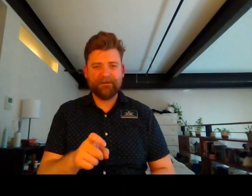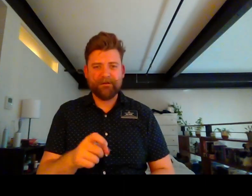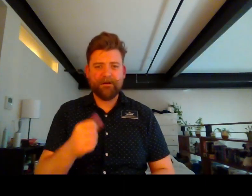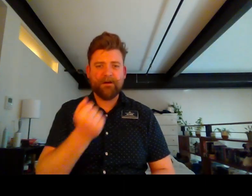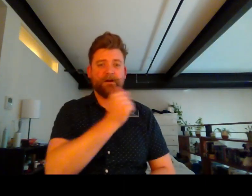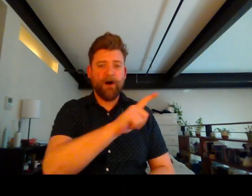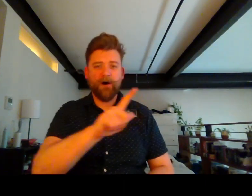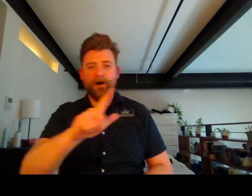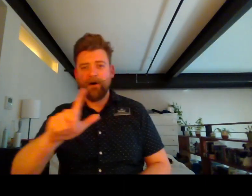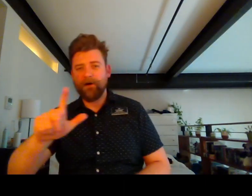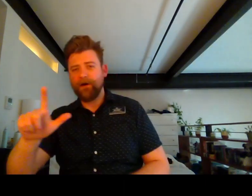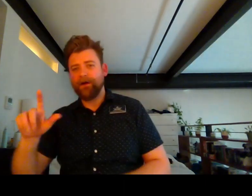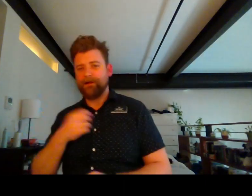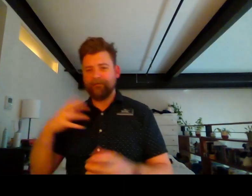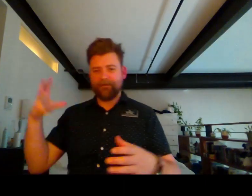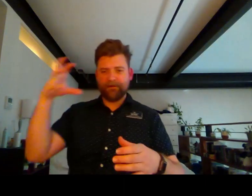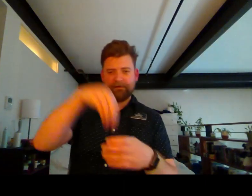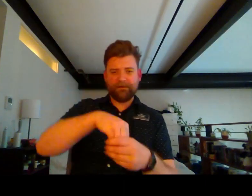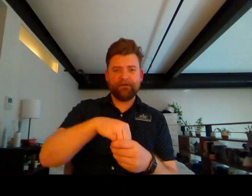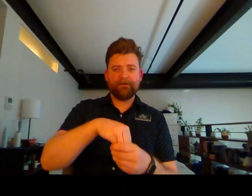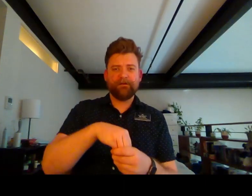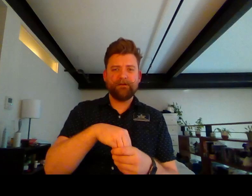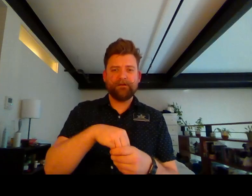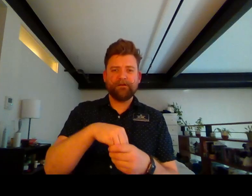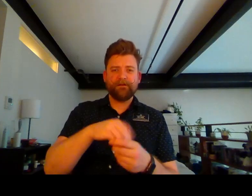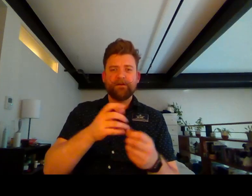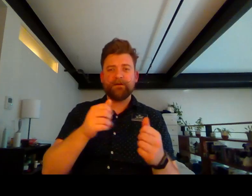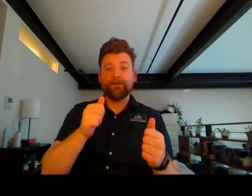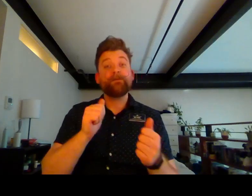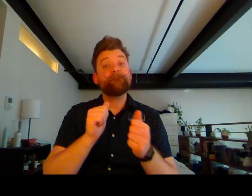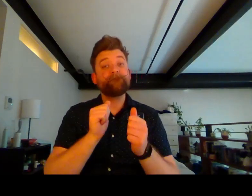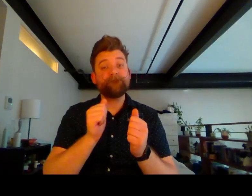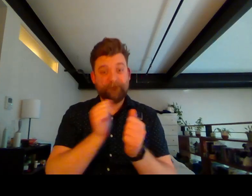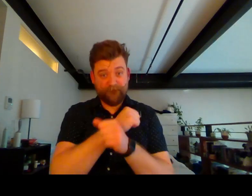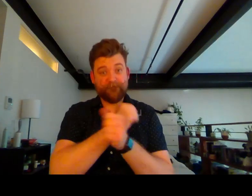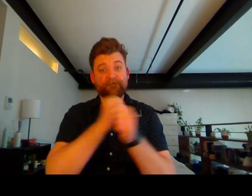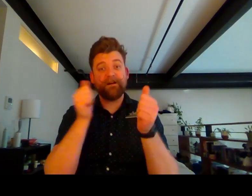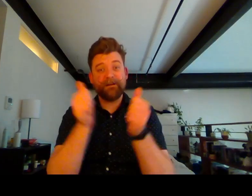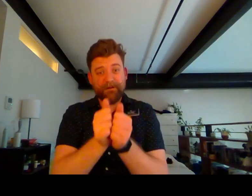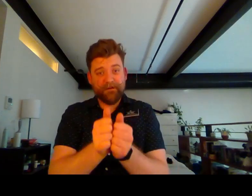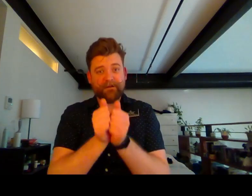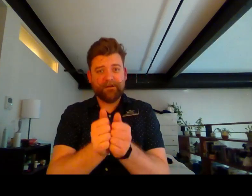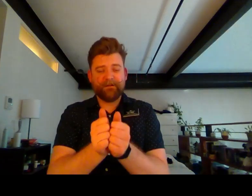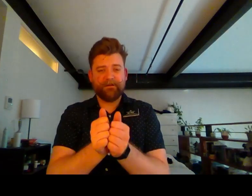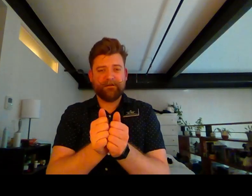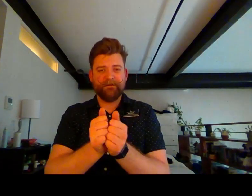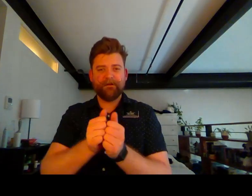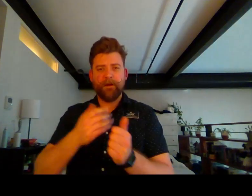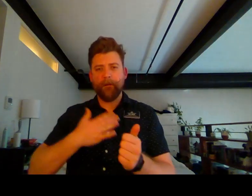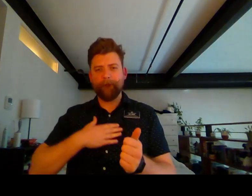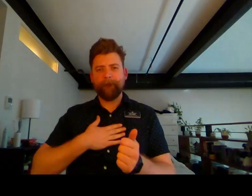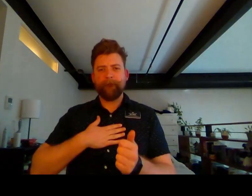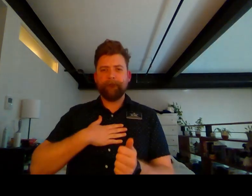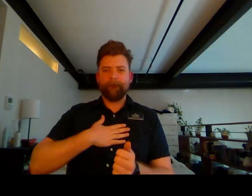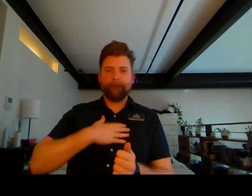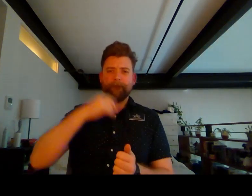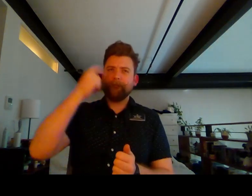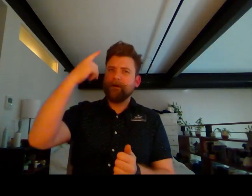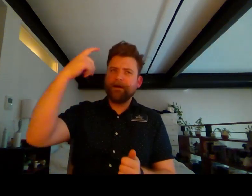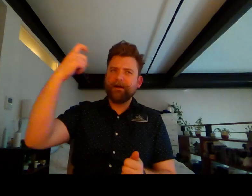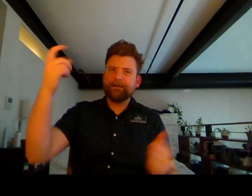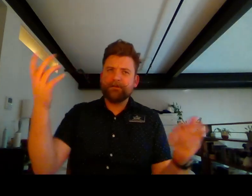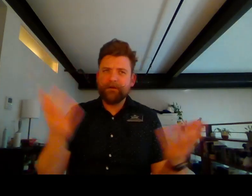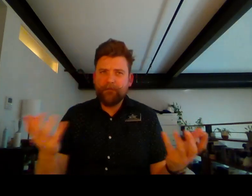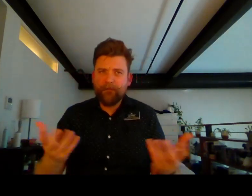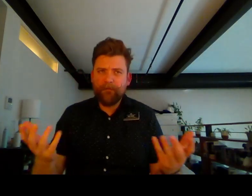ahead with an audacious fate in the future. This is my dream for our future, Dr. King. I believe it is bright